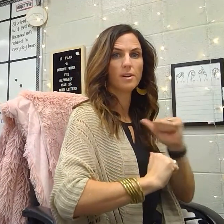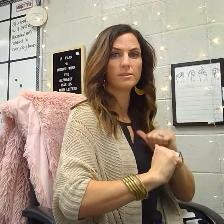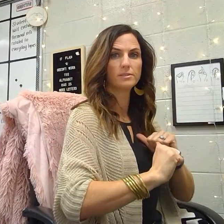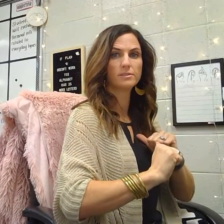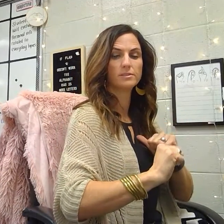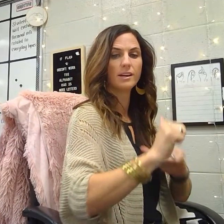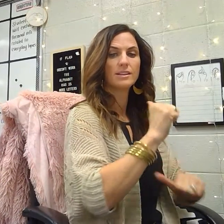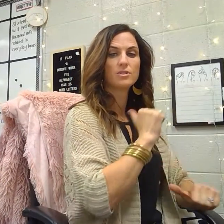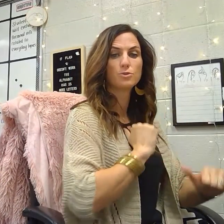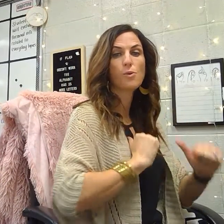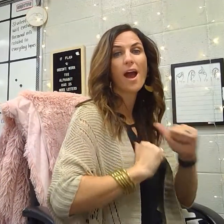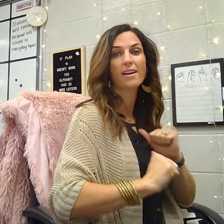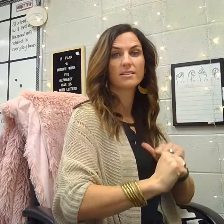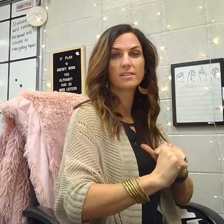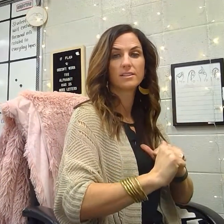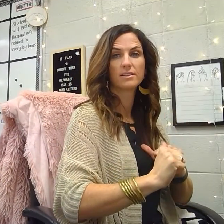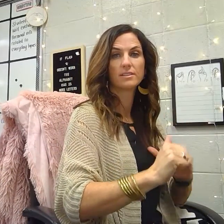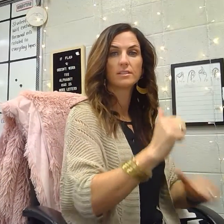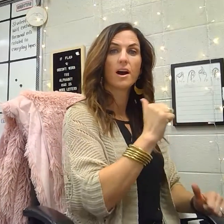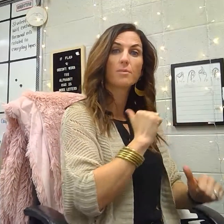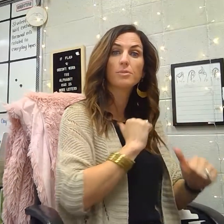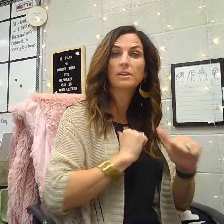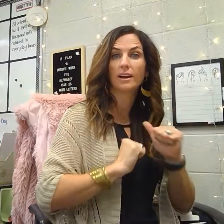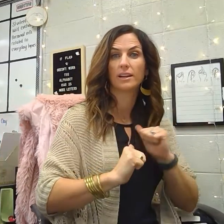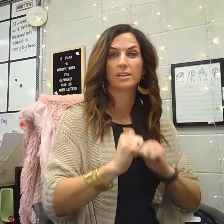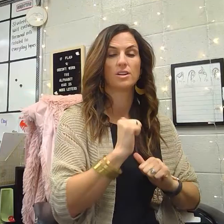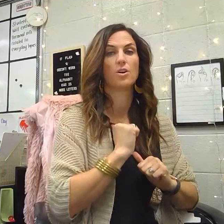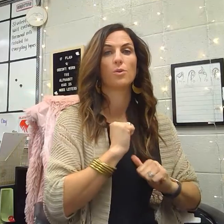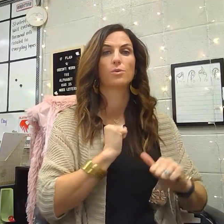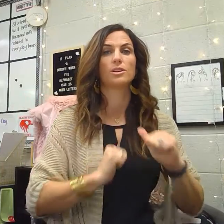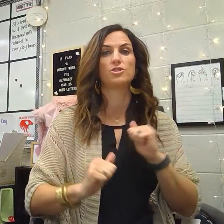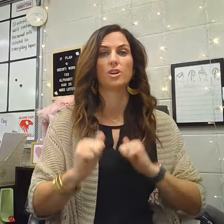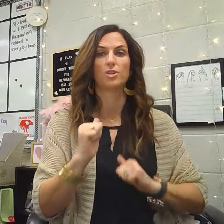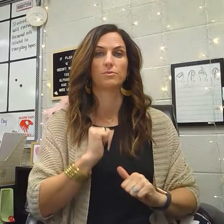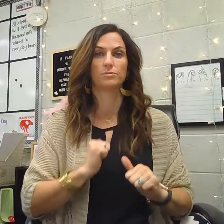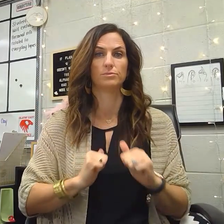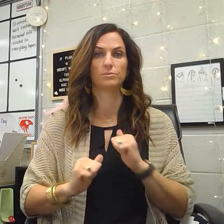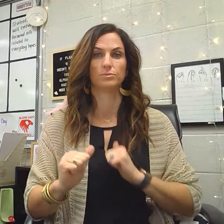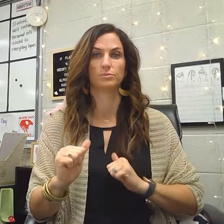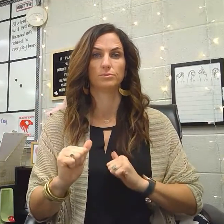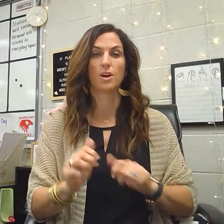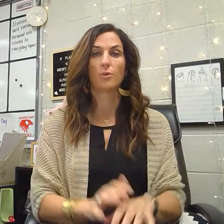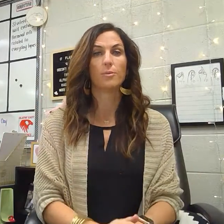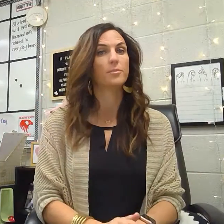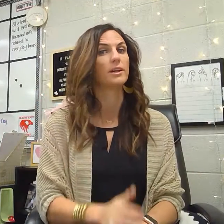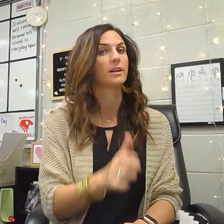drama, to act, a play, or a show. Remember, it